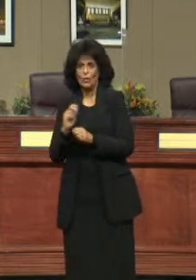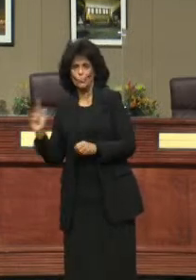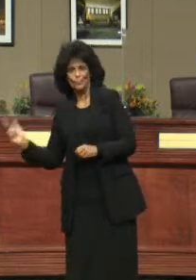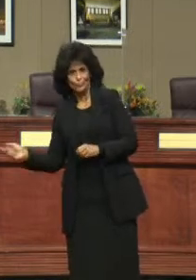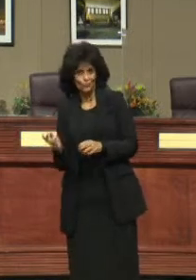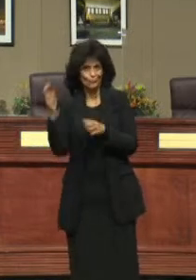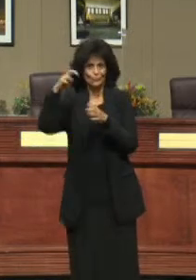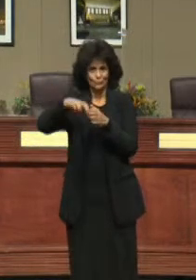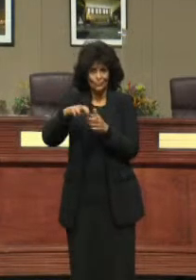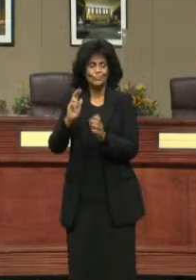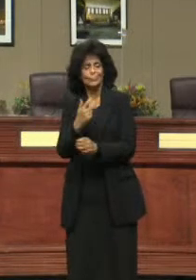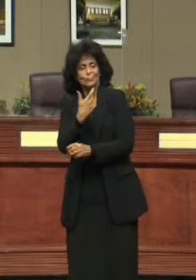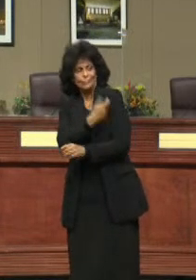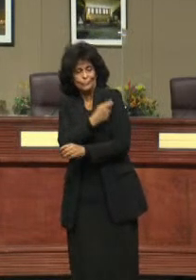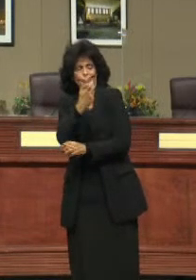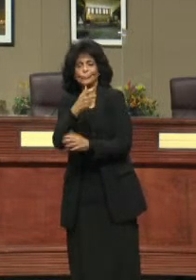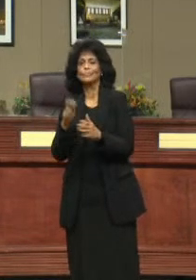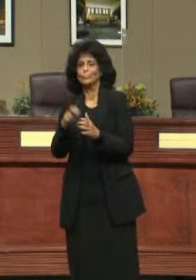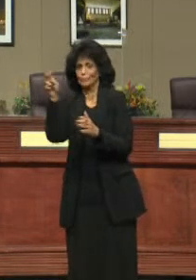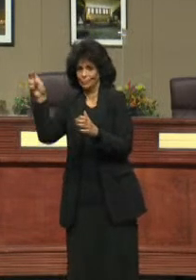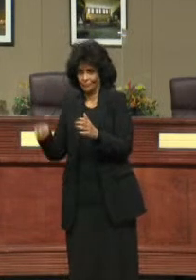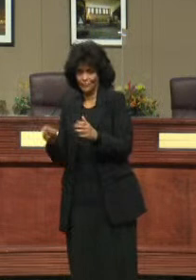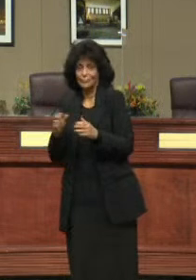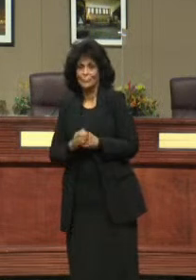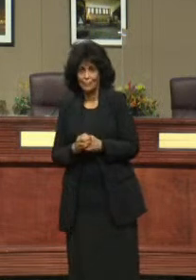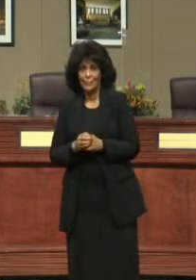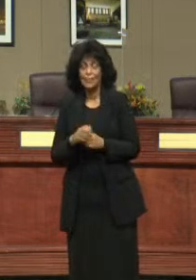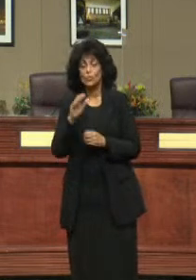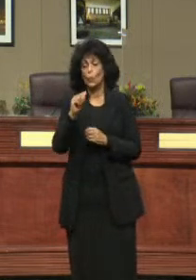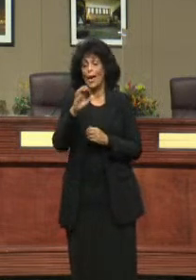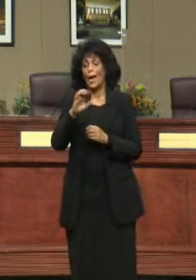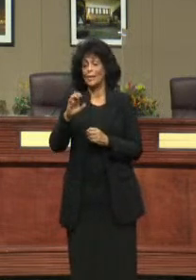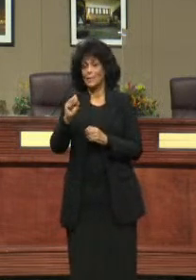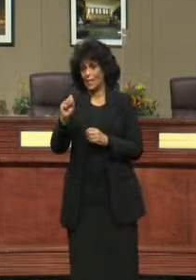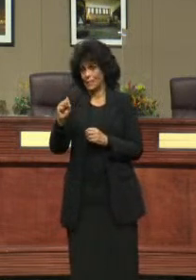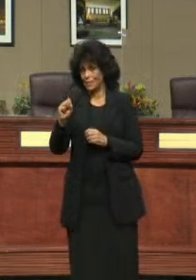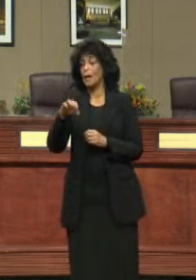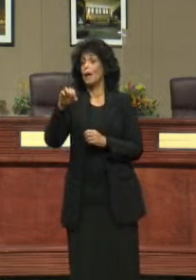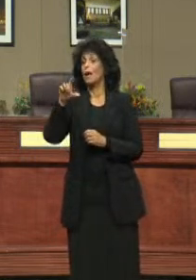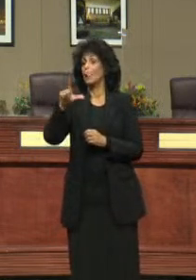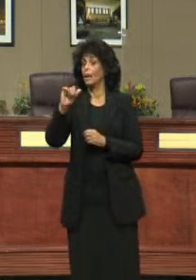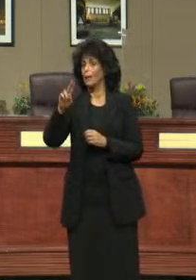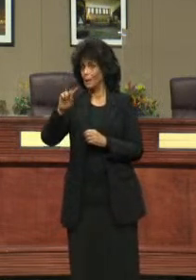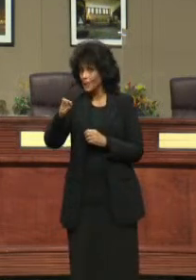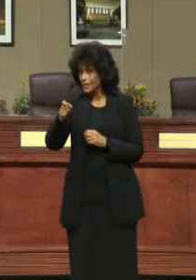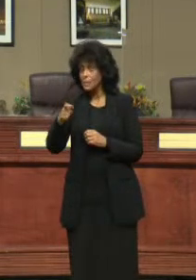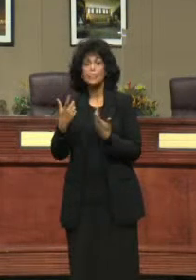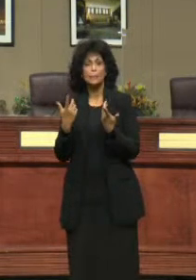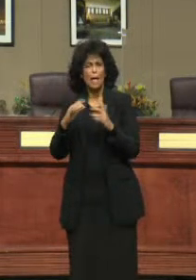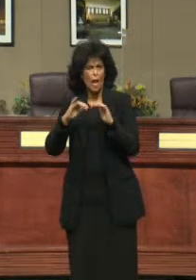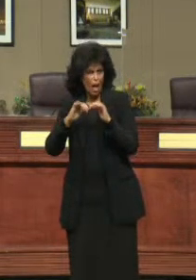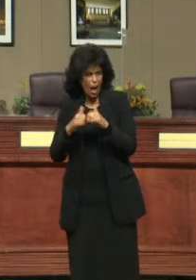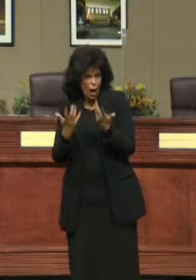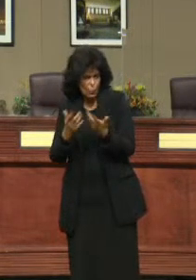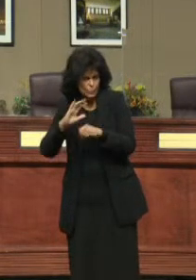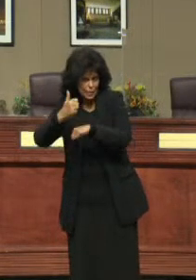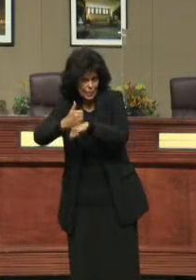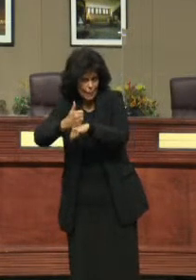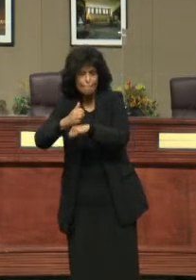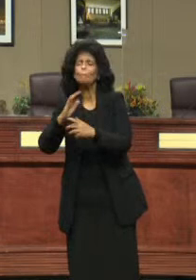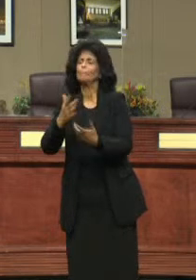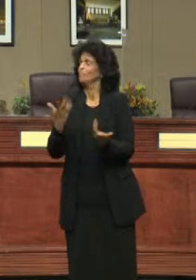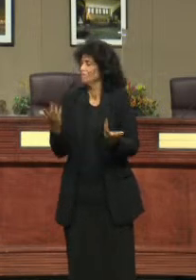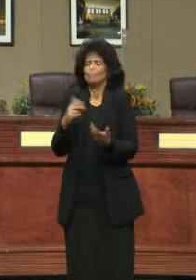vaccine administered. Access links clients just need to schedule a reservation for a trip using